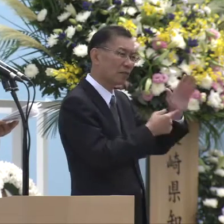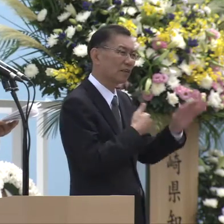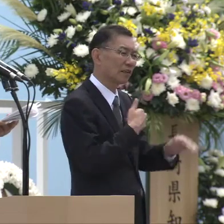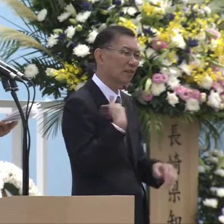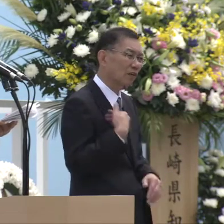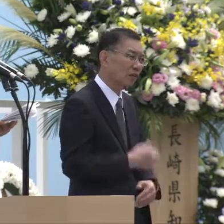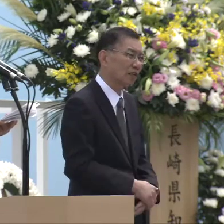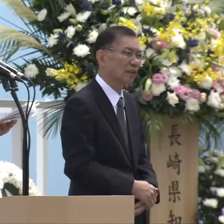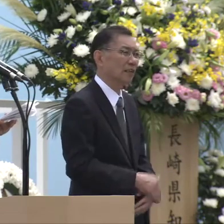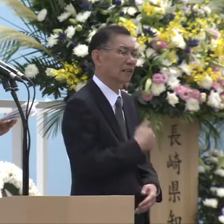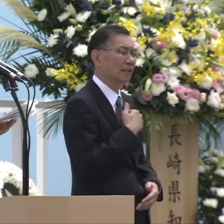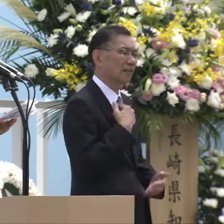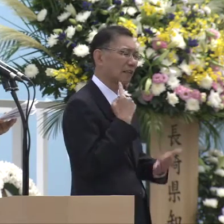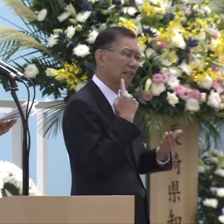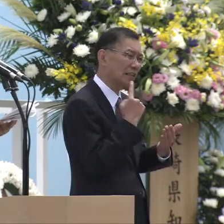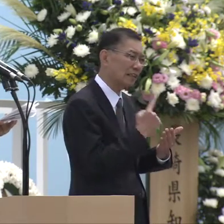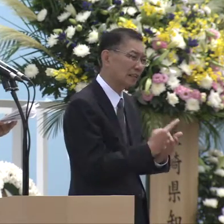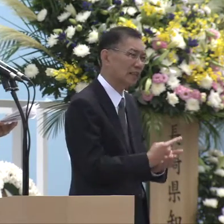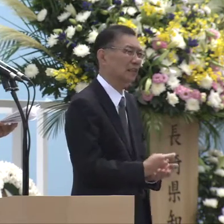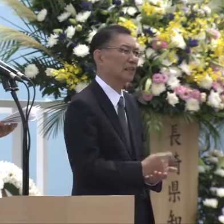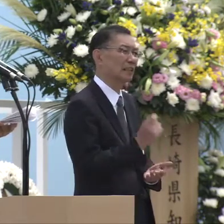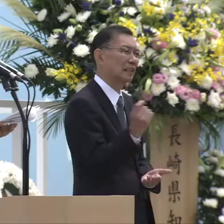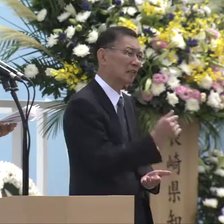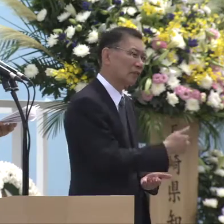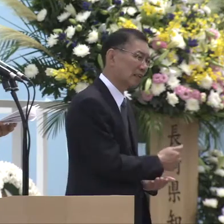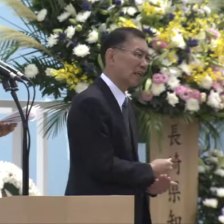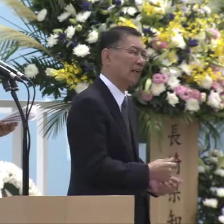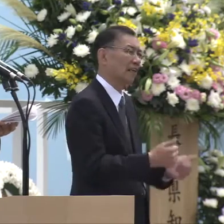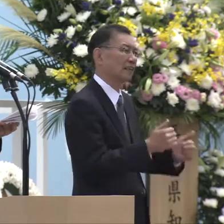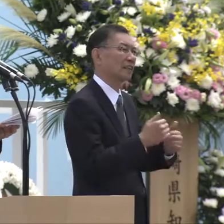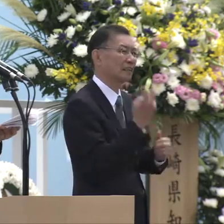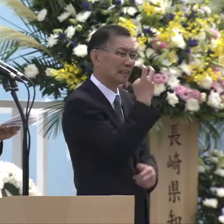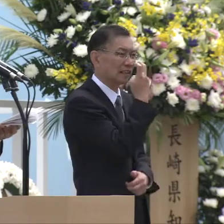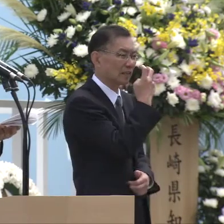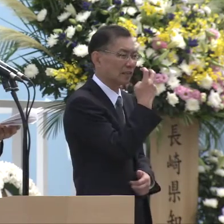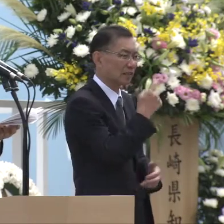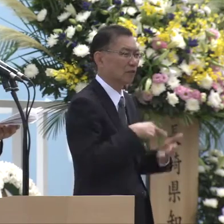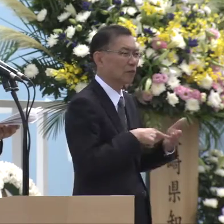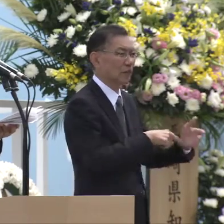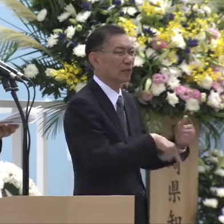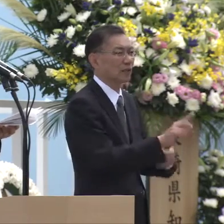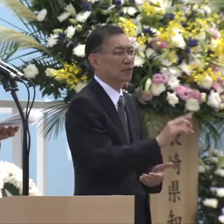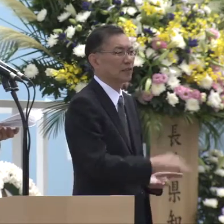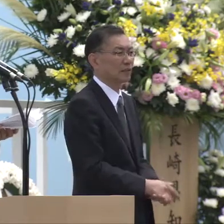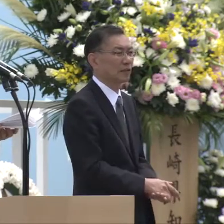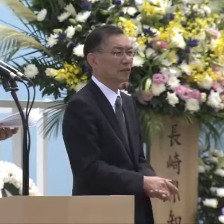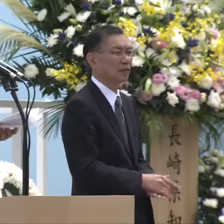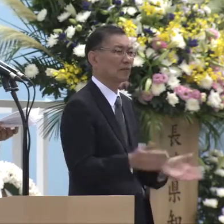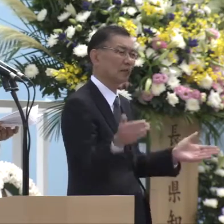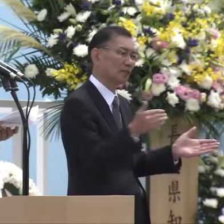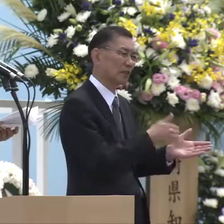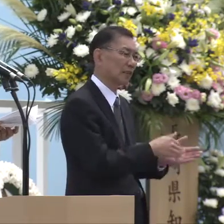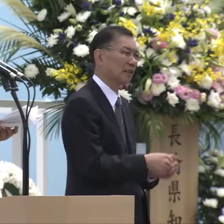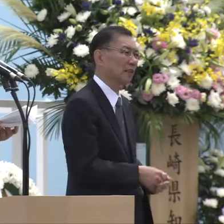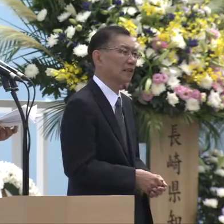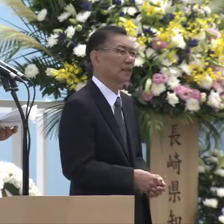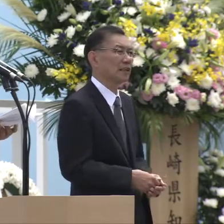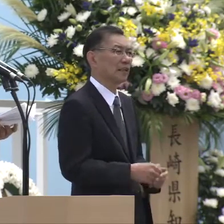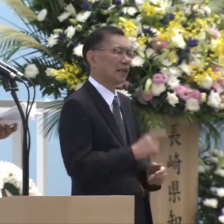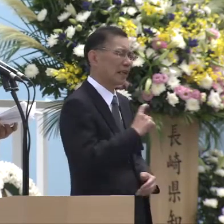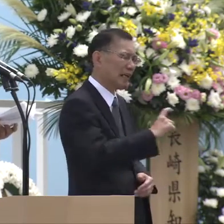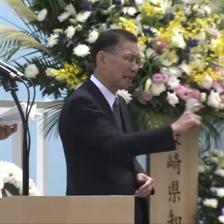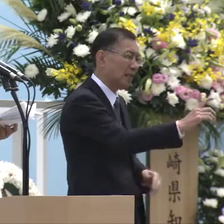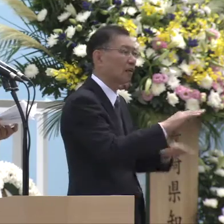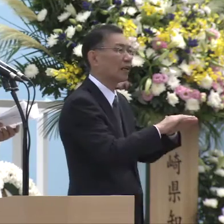diseases as quickly as we can so that we can convey the results as soon as possible. I wish to conclude with my